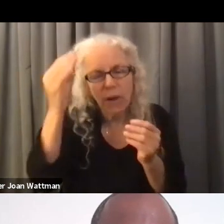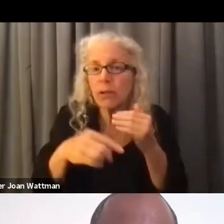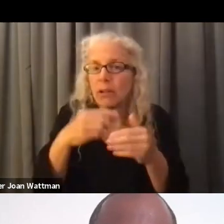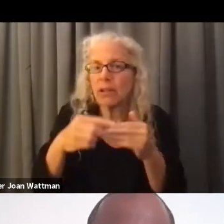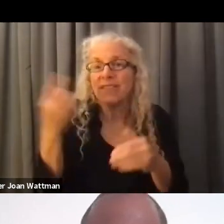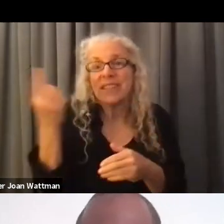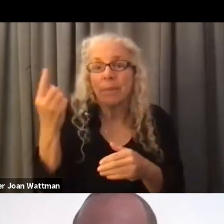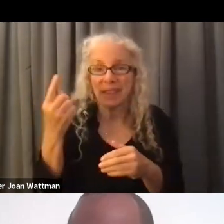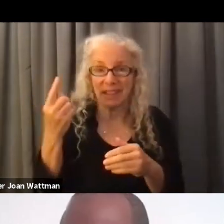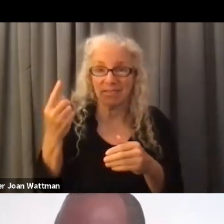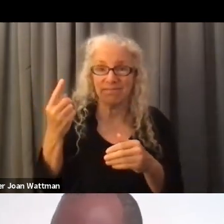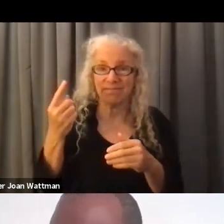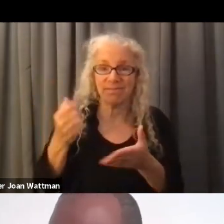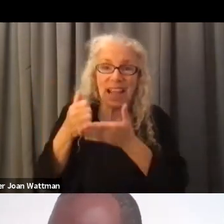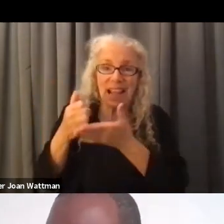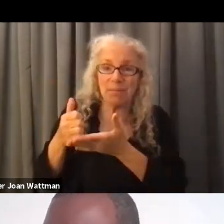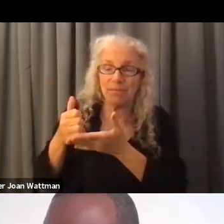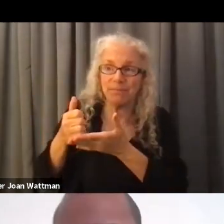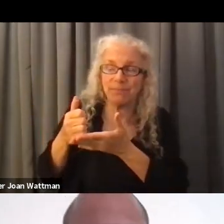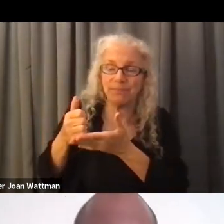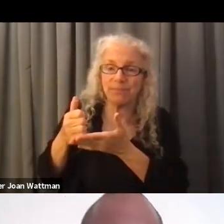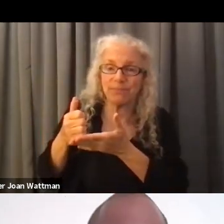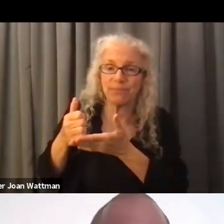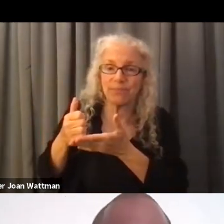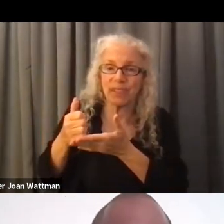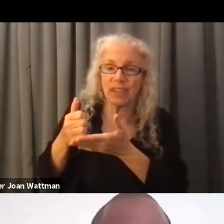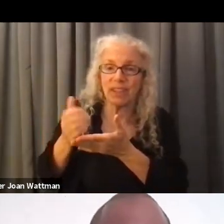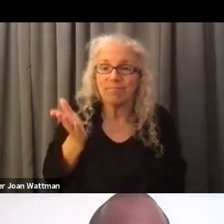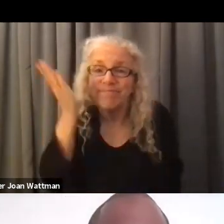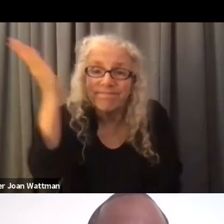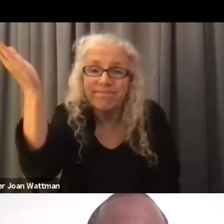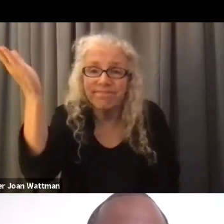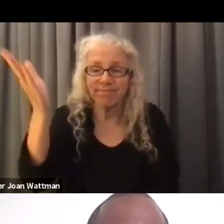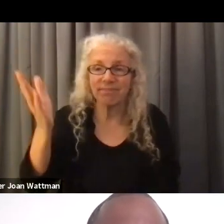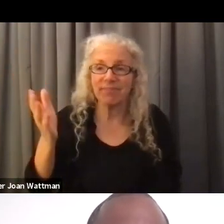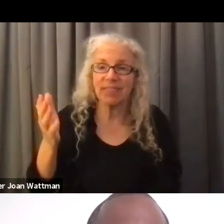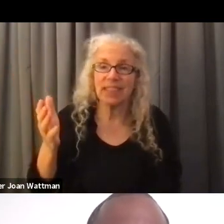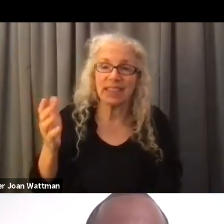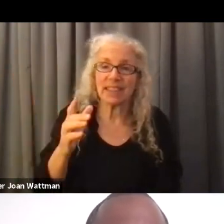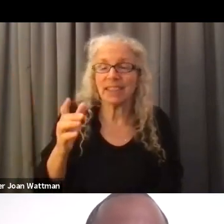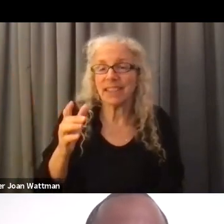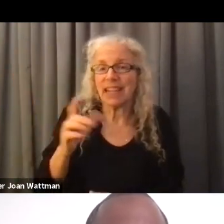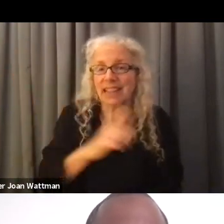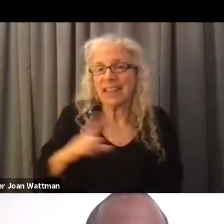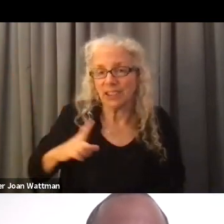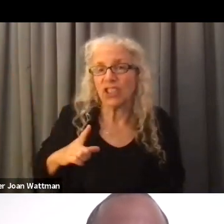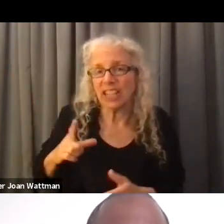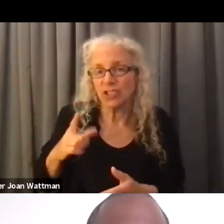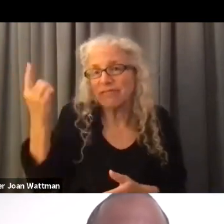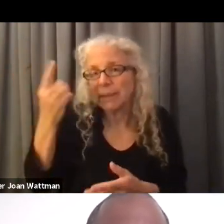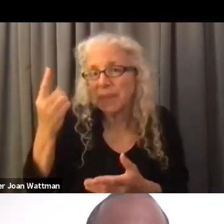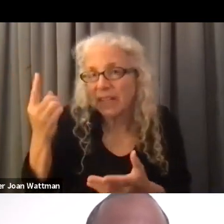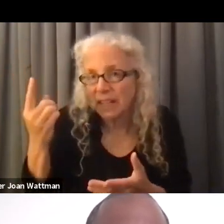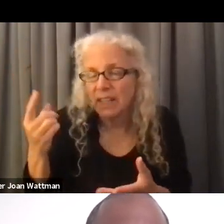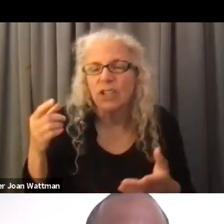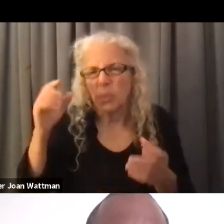that we, legislation that we should be putting forward and supporting. All right, good night, everybody.